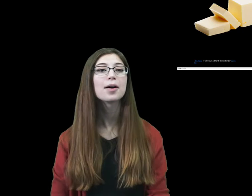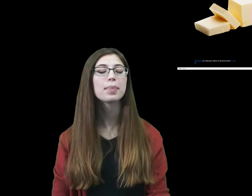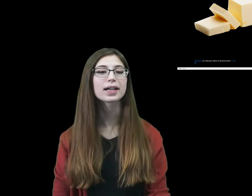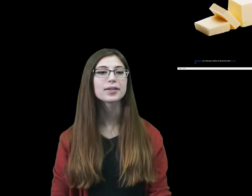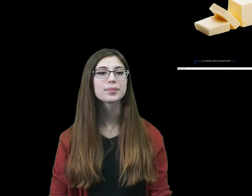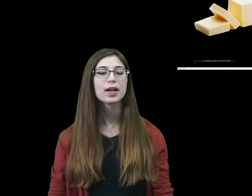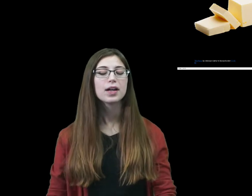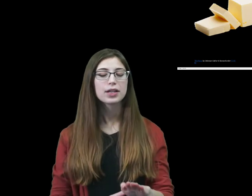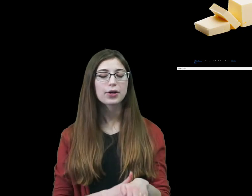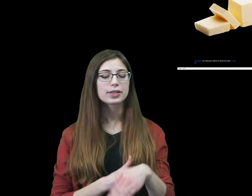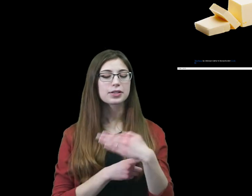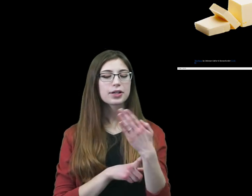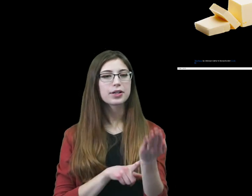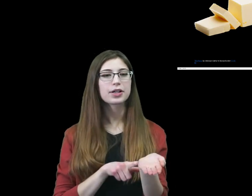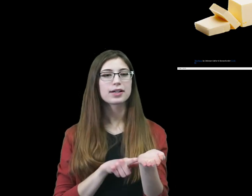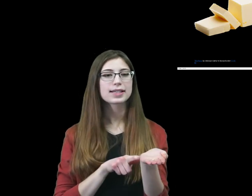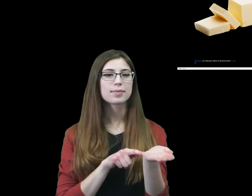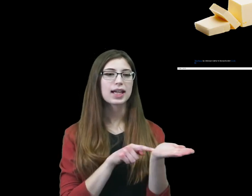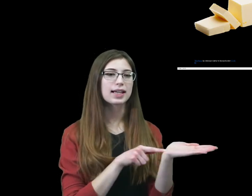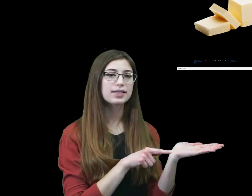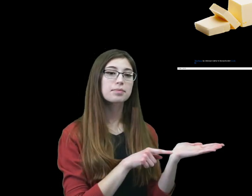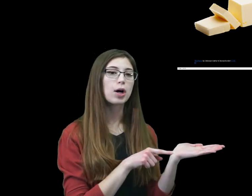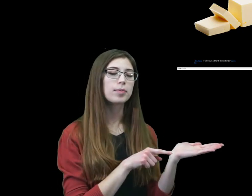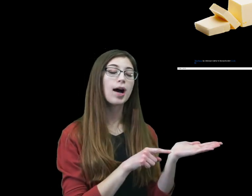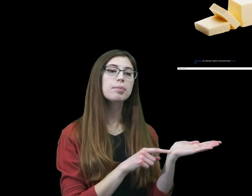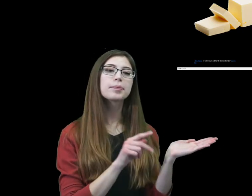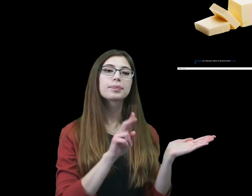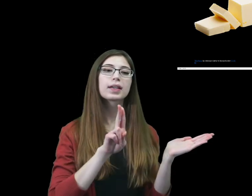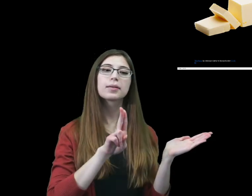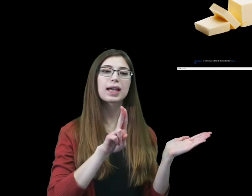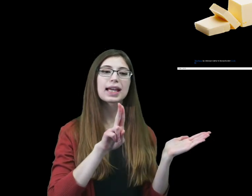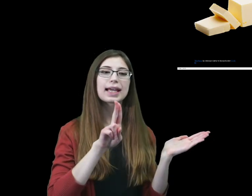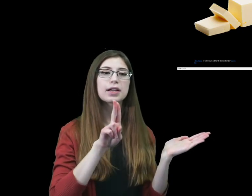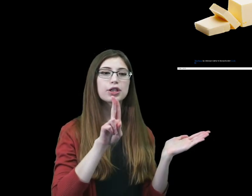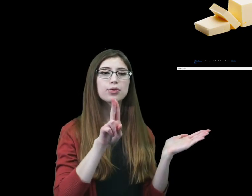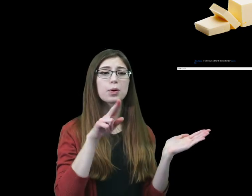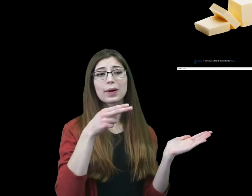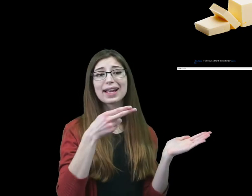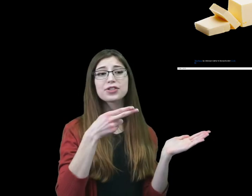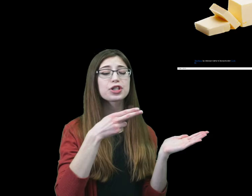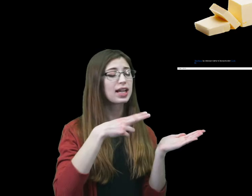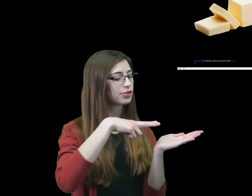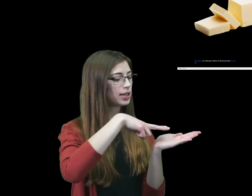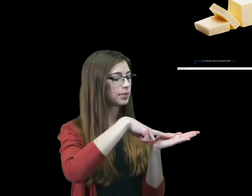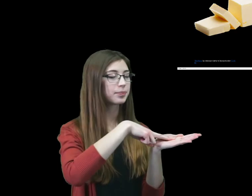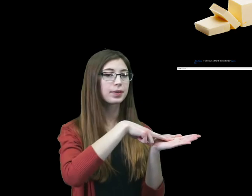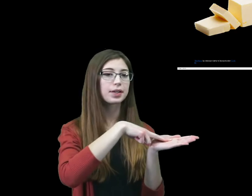Butter. You're going to turn your non-dominant hand palm up, make a U or H handshake. You're going to